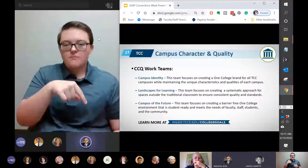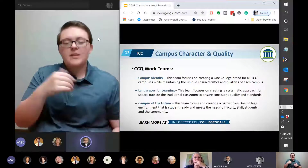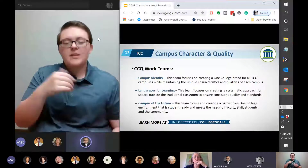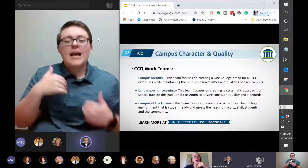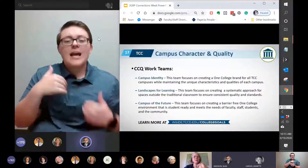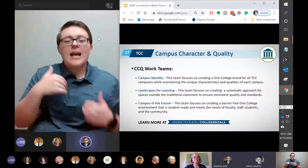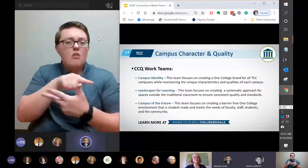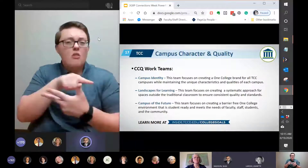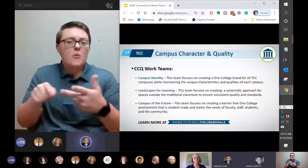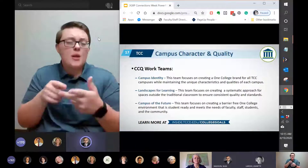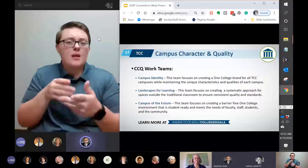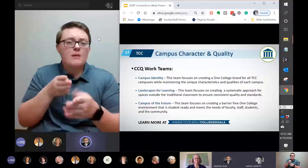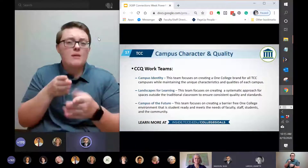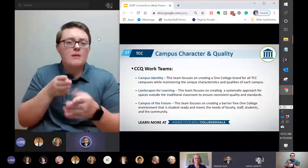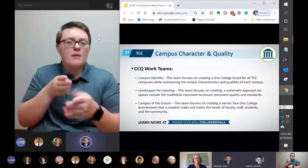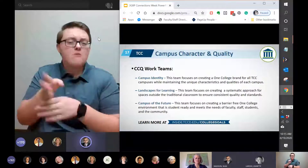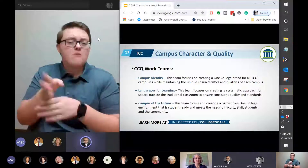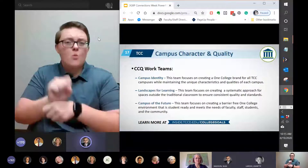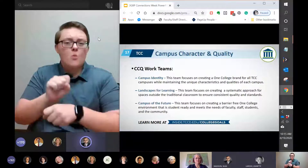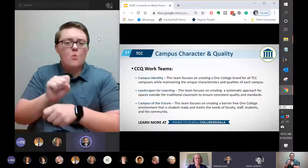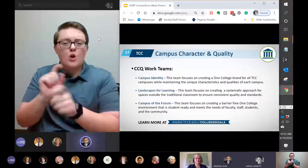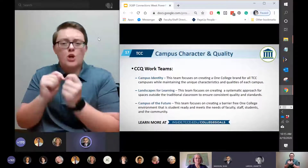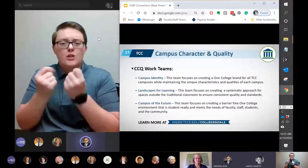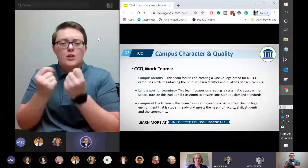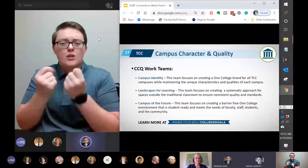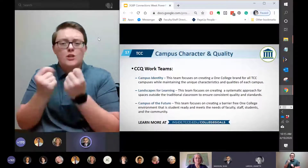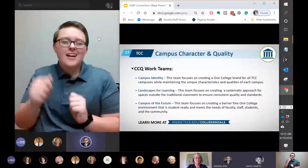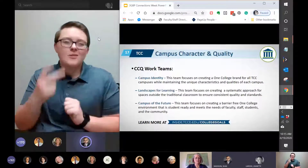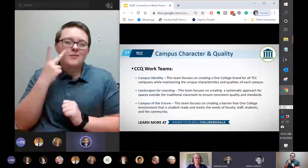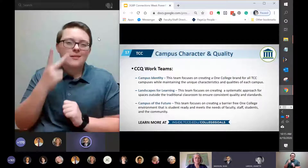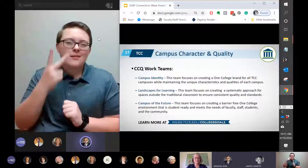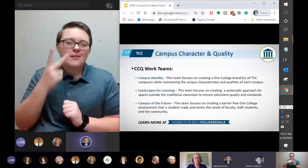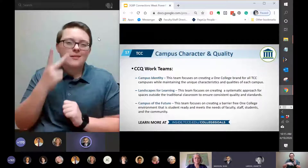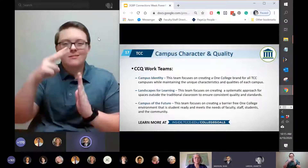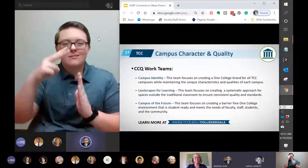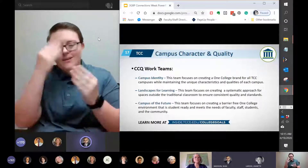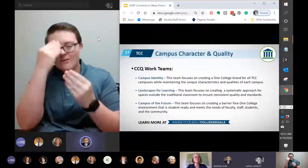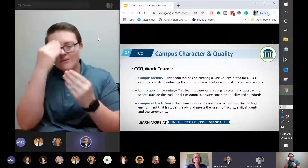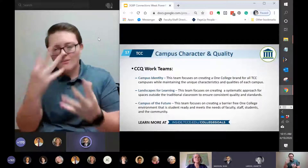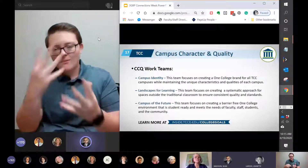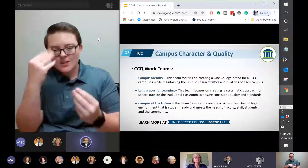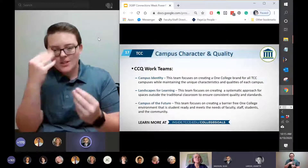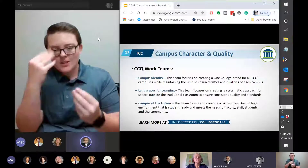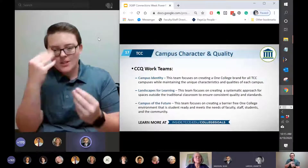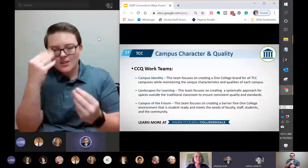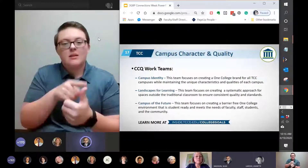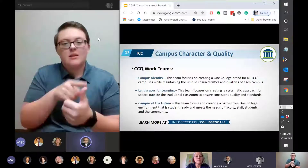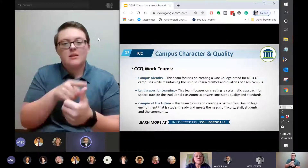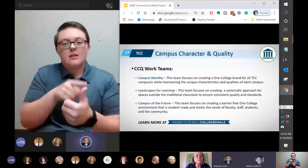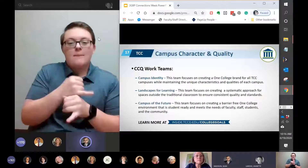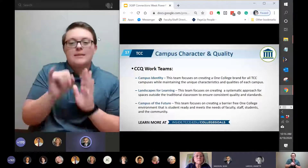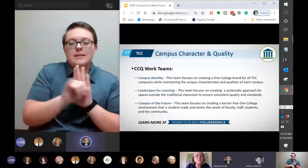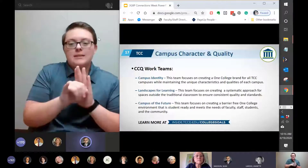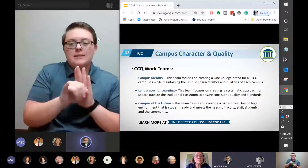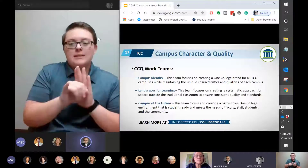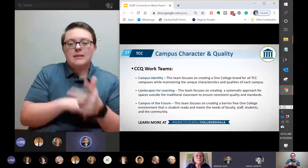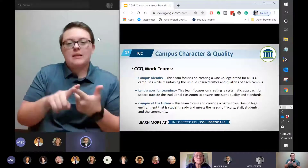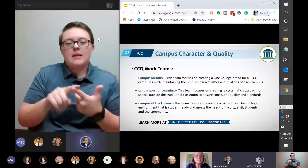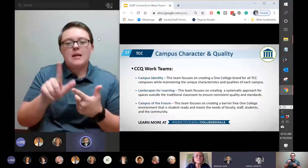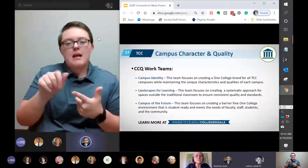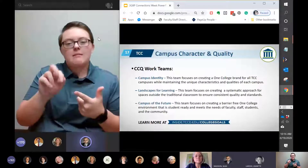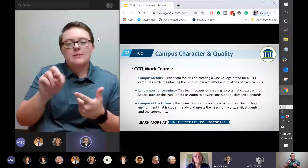teams, and that's campus identity, and you can see the information there on the slide, landscapes for learning, and campus of the future.